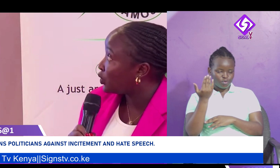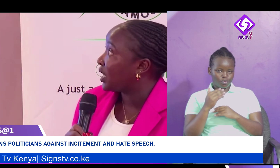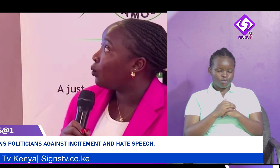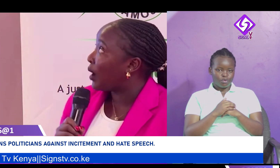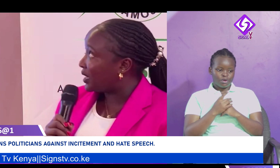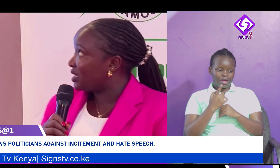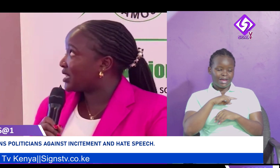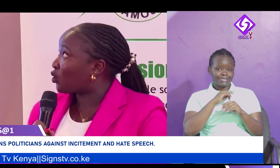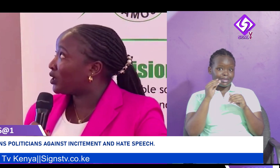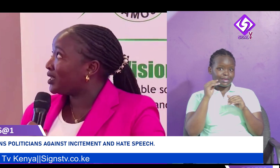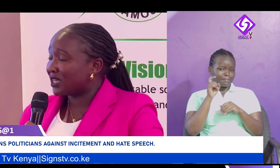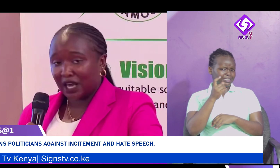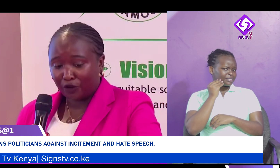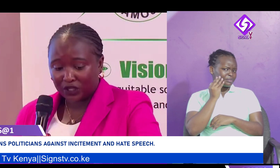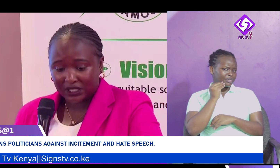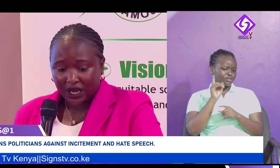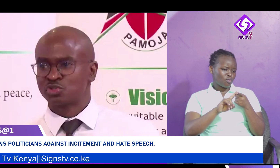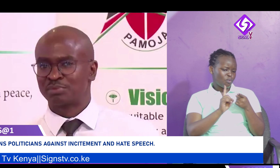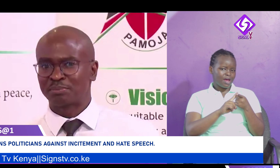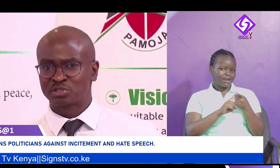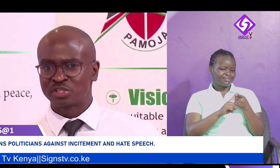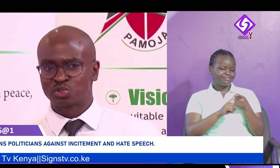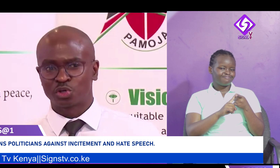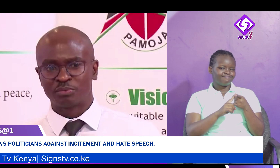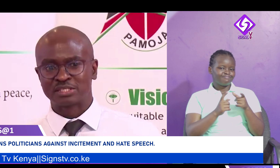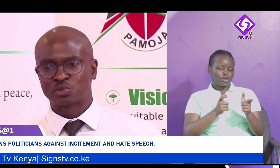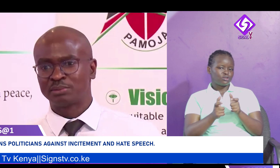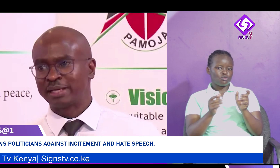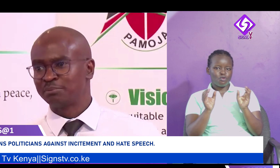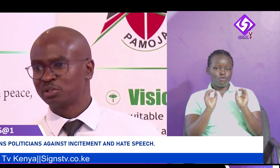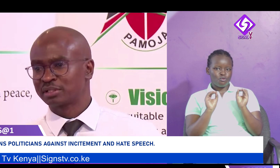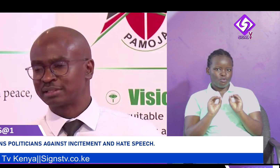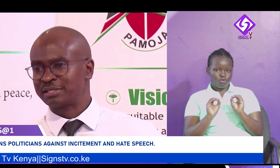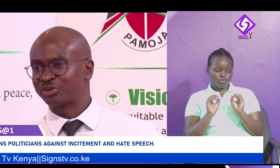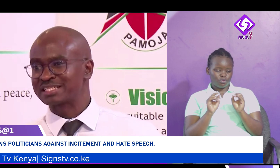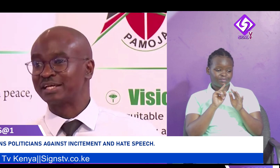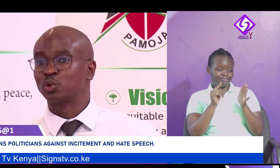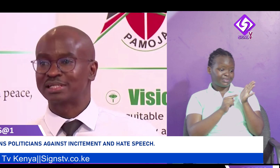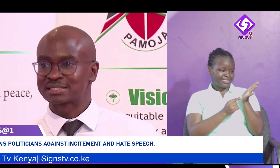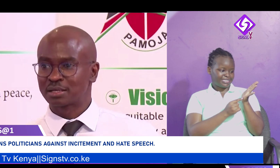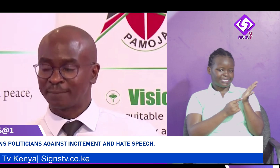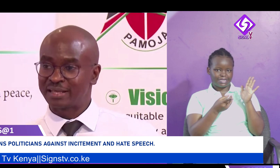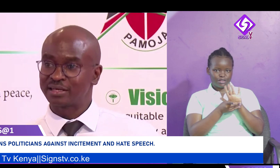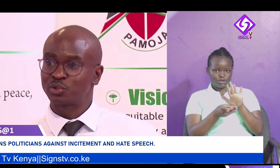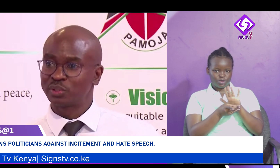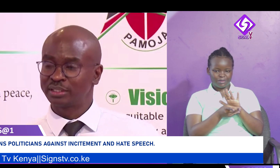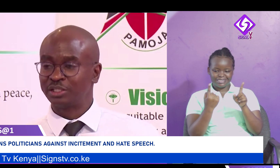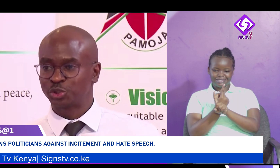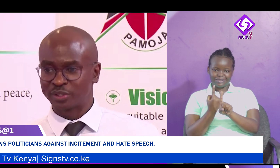encounter, one is uncoordinated efforts. So the purpose of these 2 documents is to enable different stakeholders play their role in ensuring